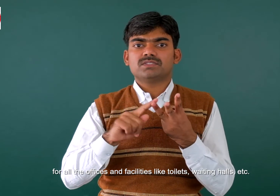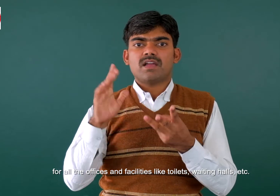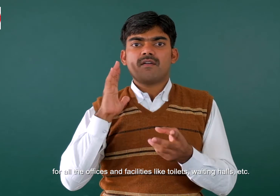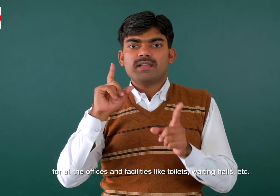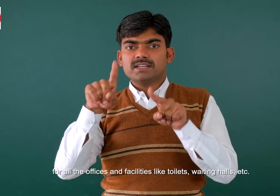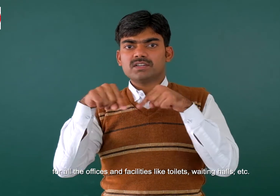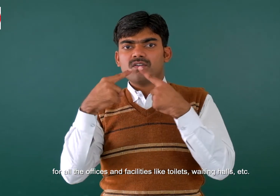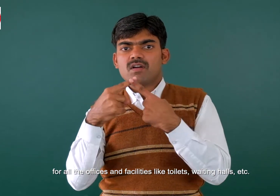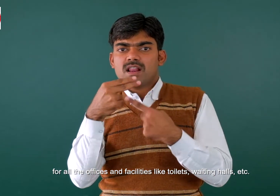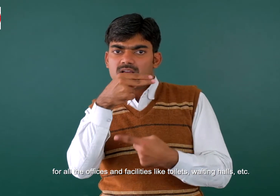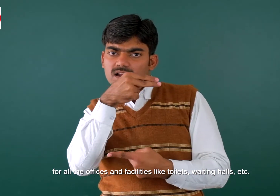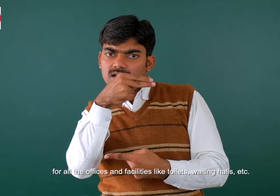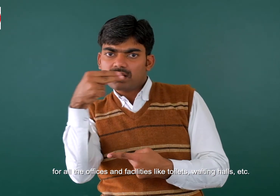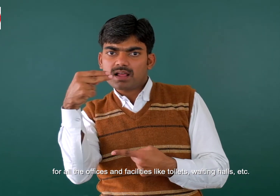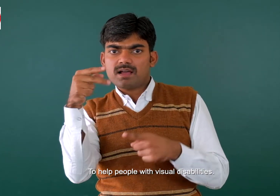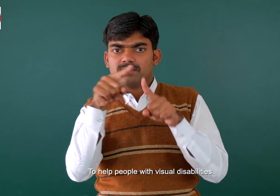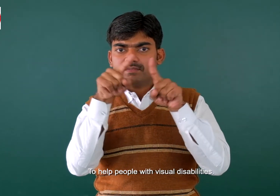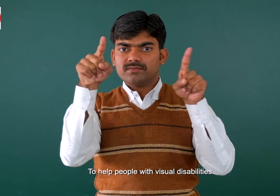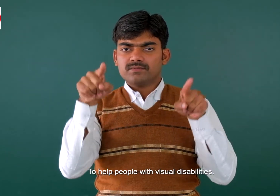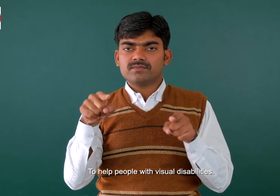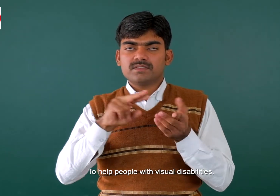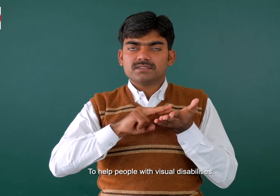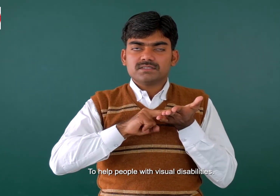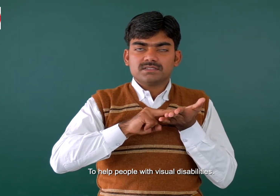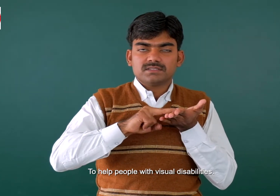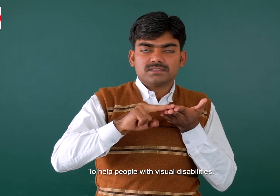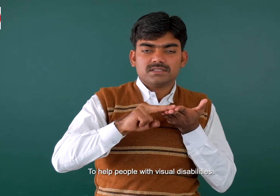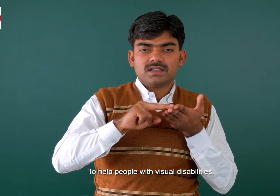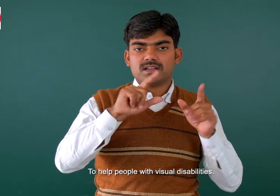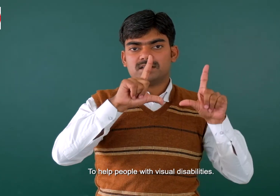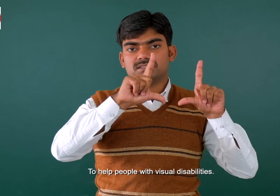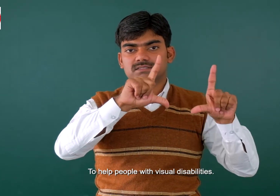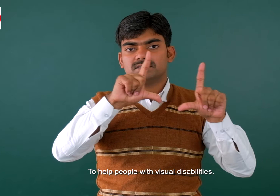etc. Toilets to help people with visual disabilities.